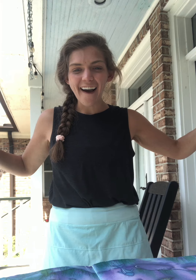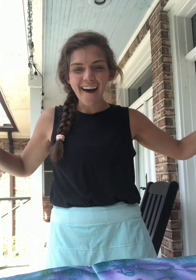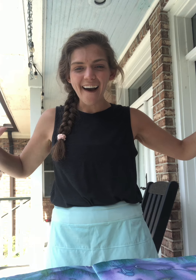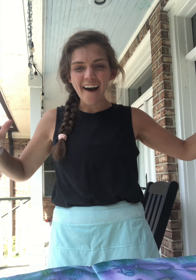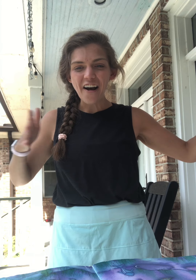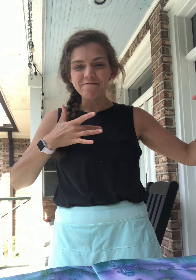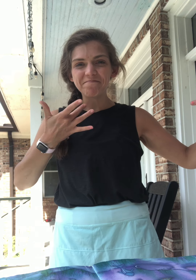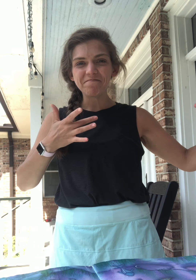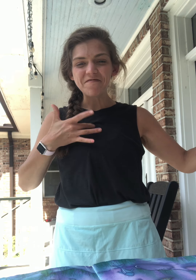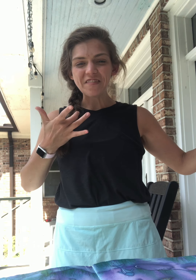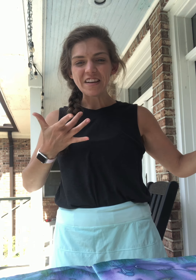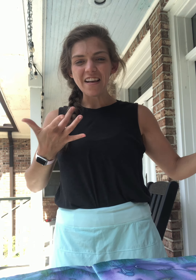among the other fish.